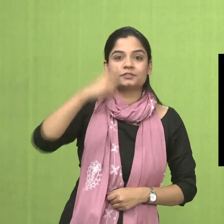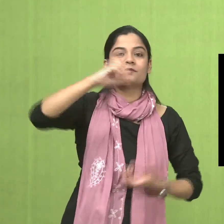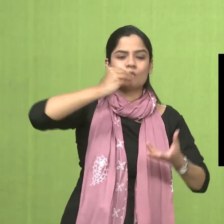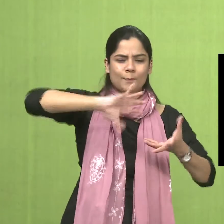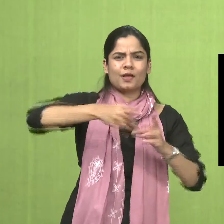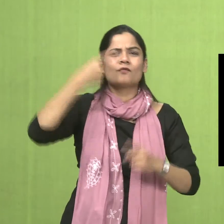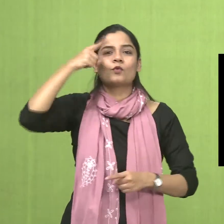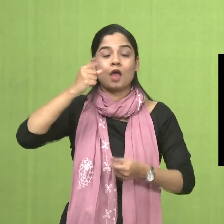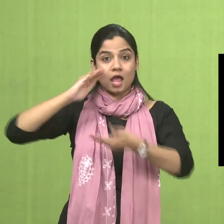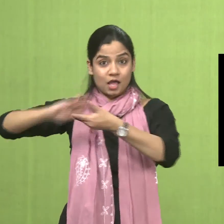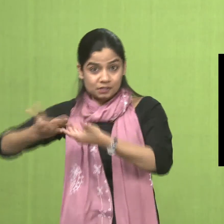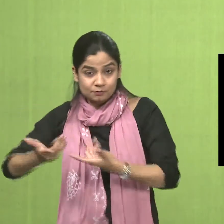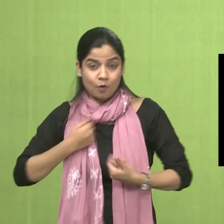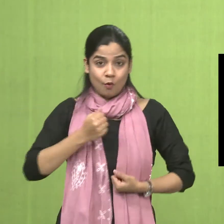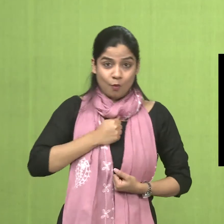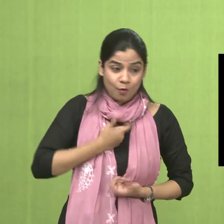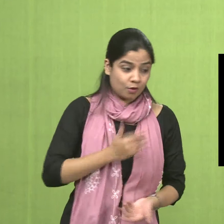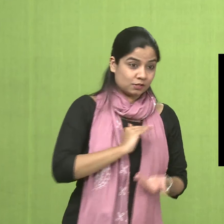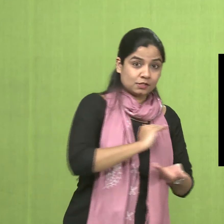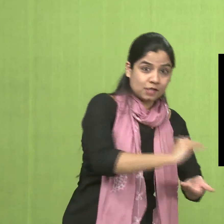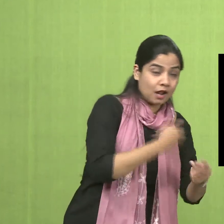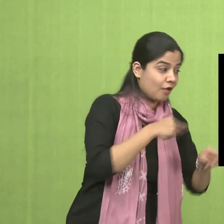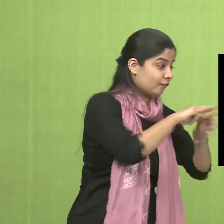for your husband, for yourself, for your children, for everyone.